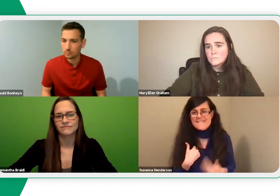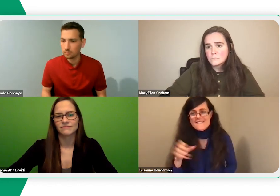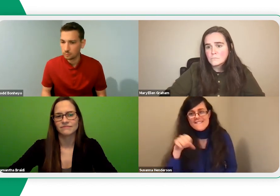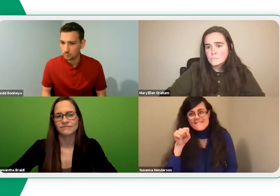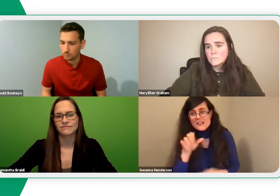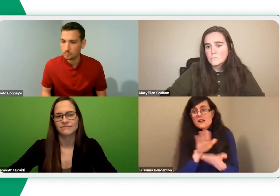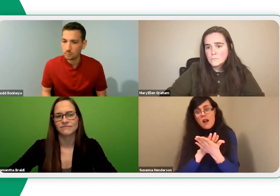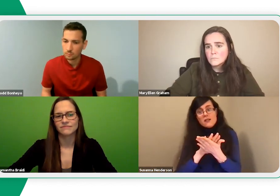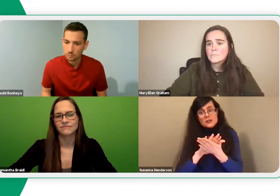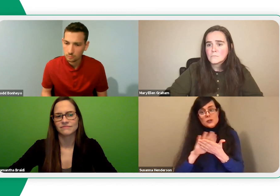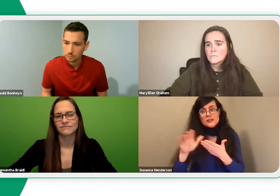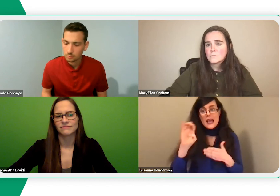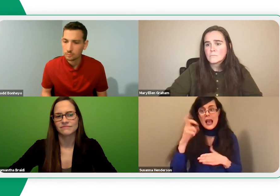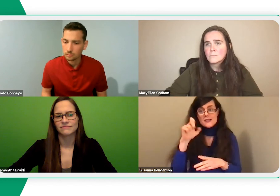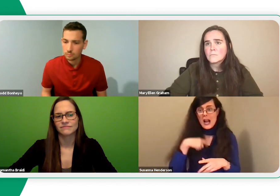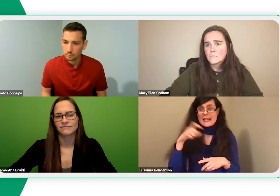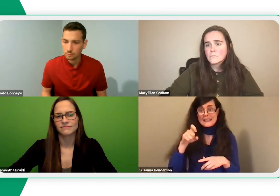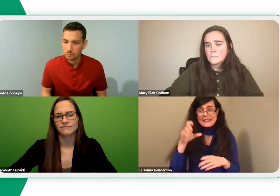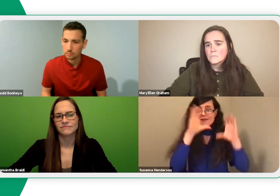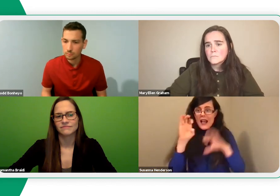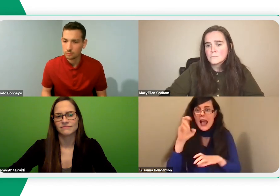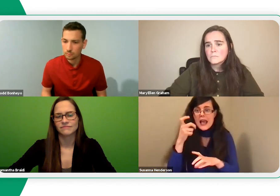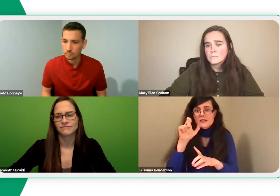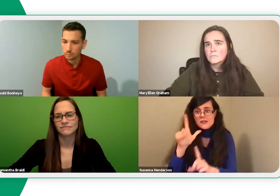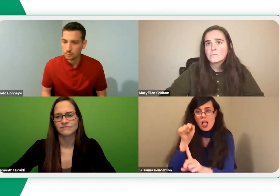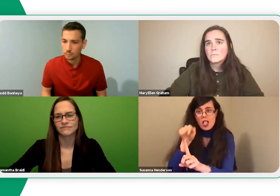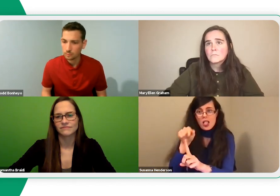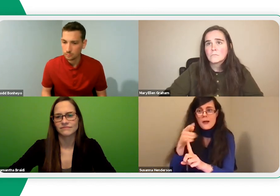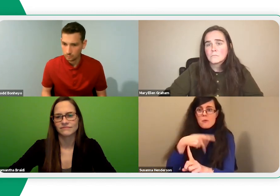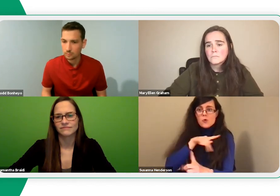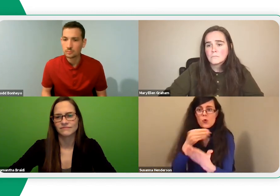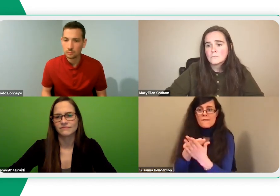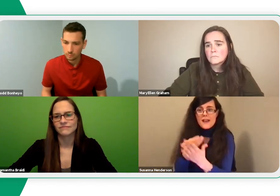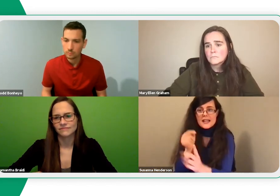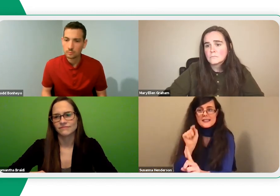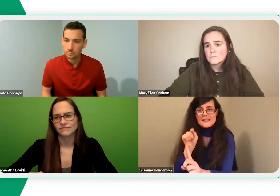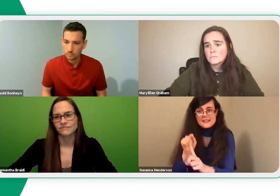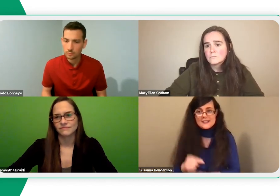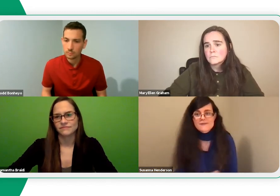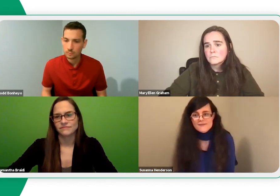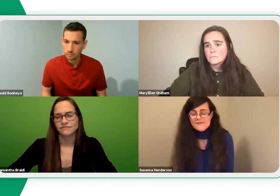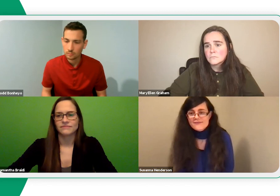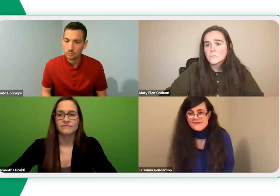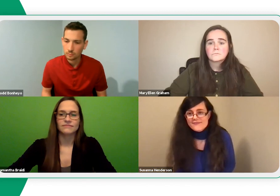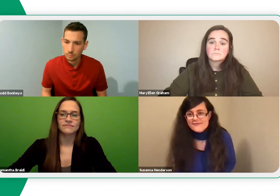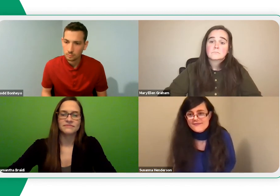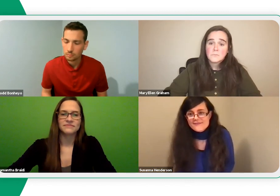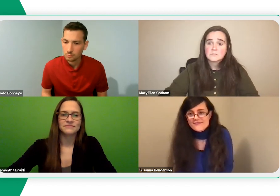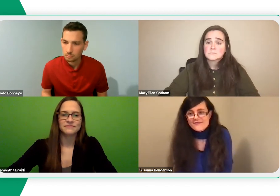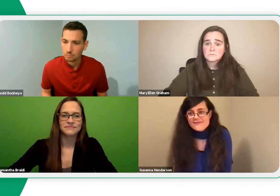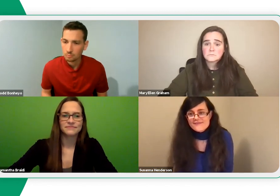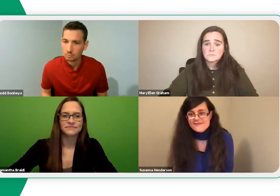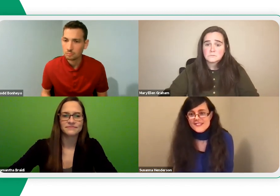a short list, but it's really nice. And it utilizes Excel for personal